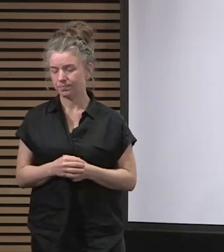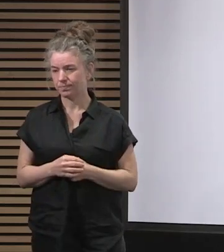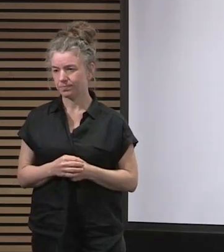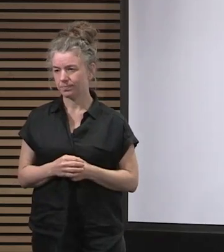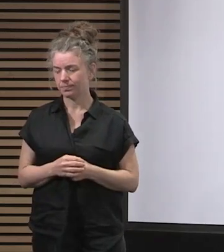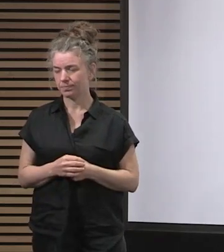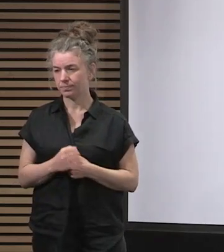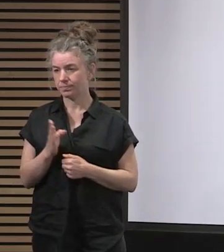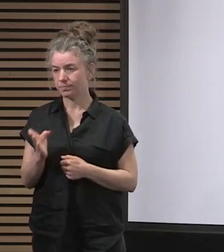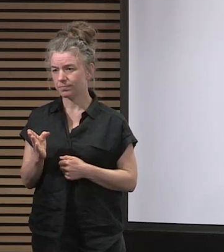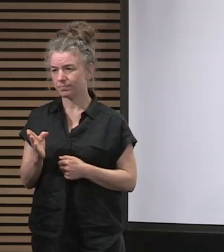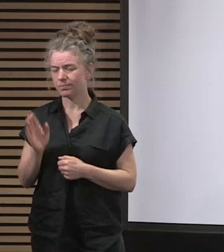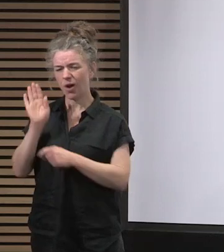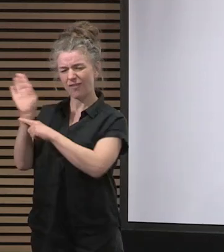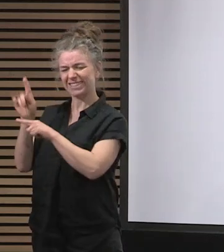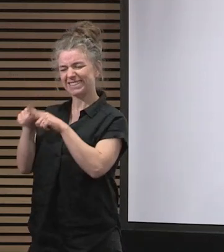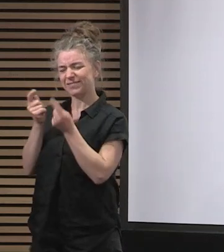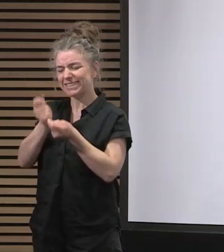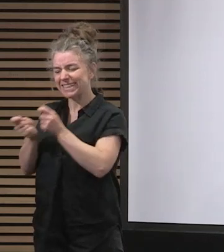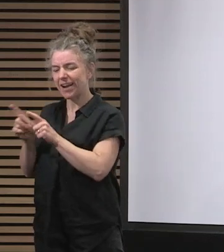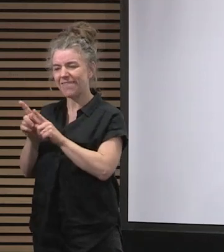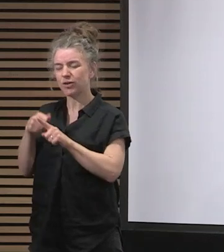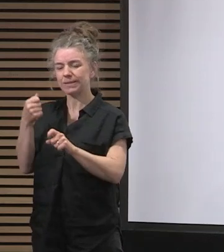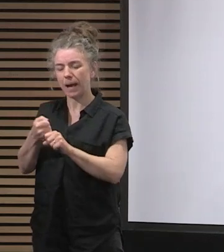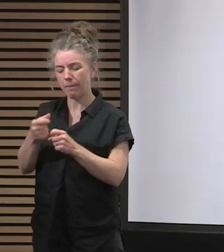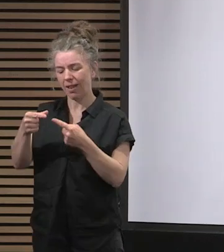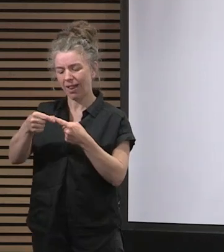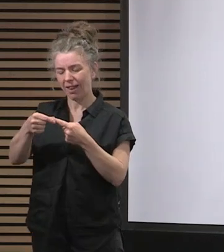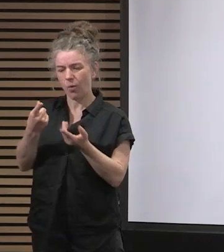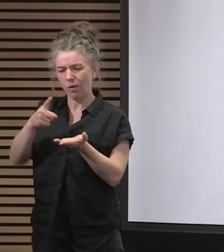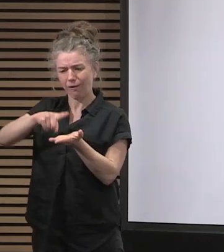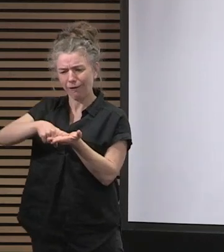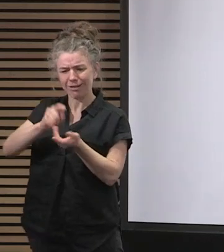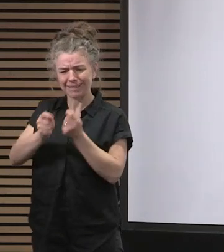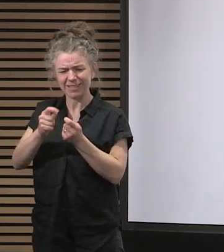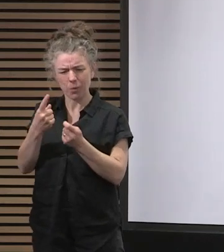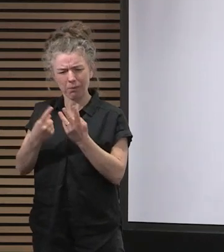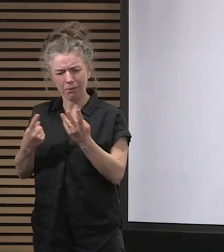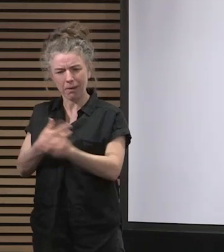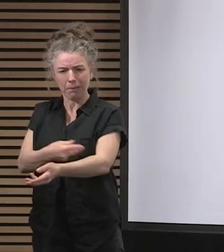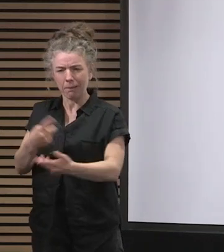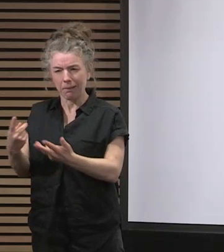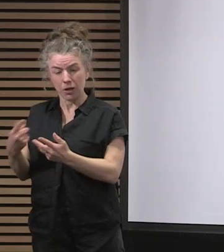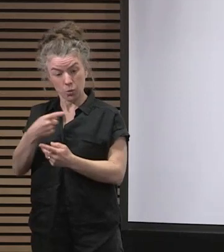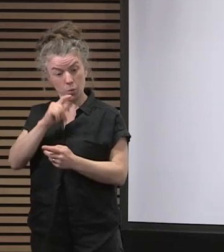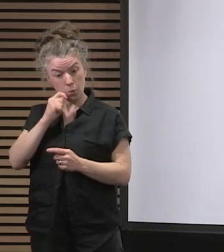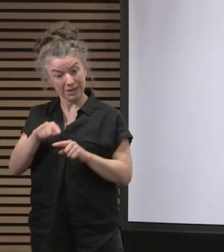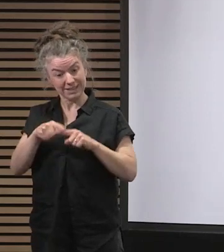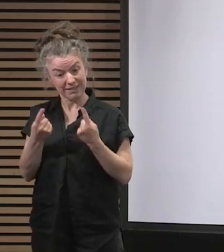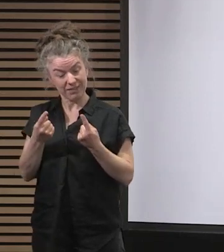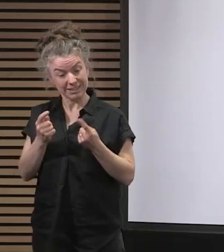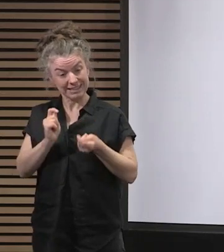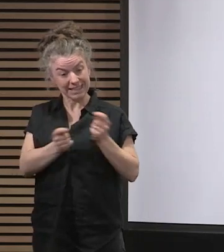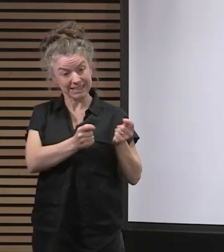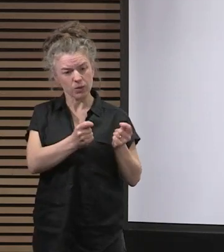testing overseas? That they're talking about doing finger prick tests and things like that. Are the government taking any alternative testing into